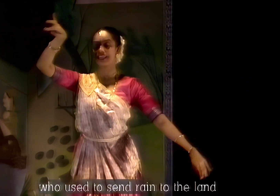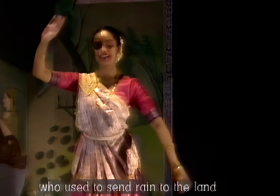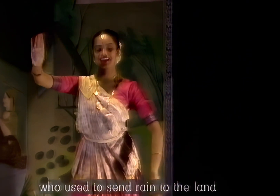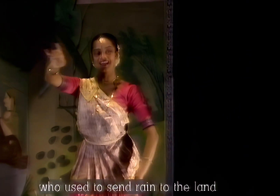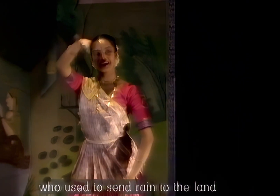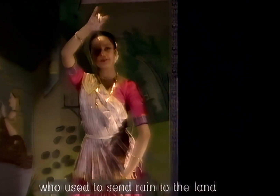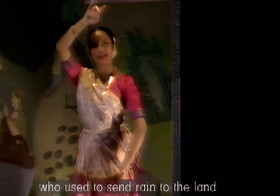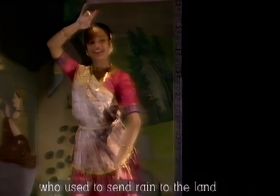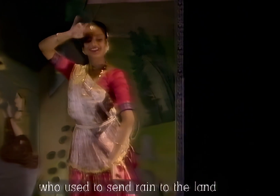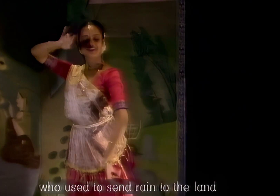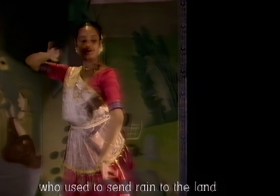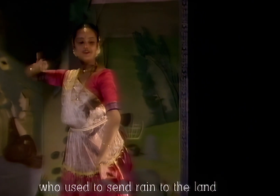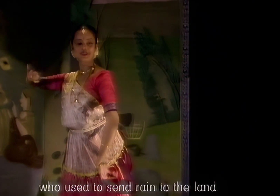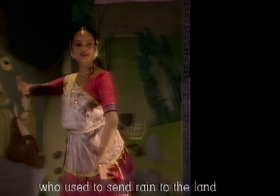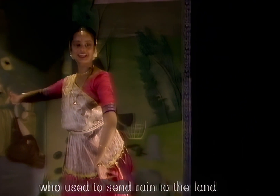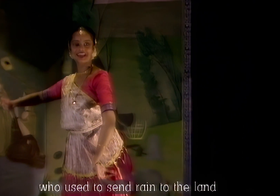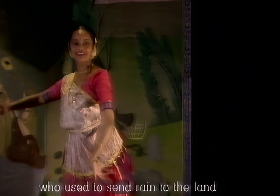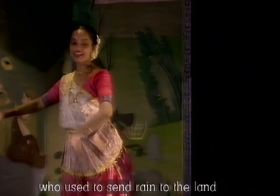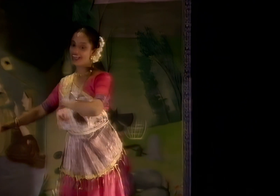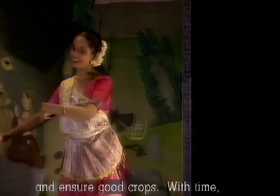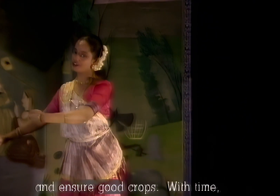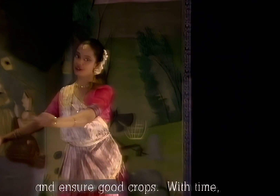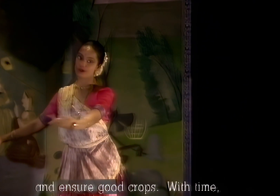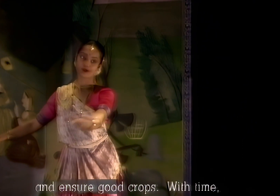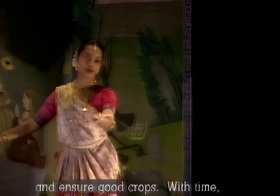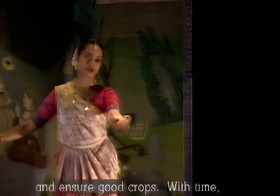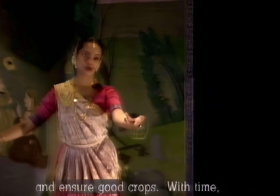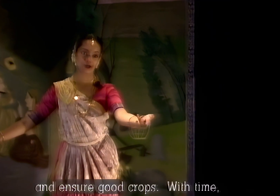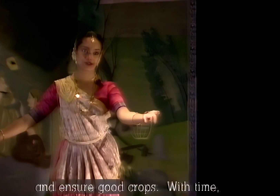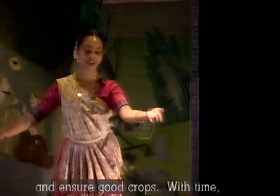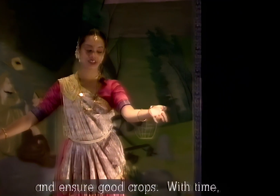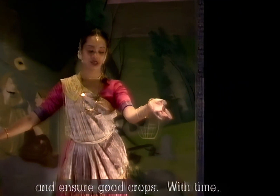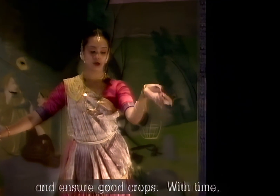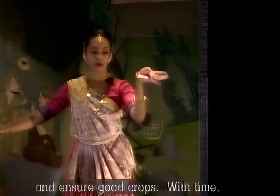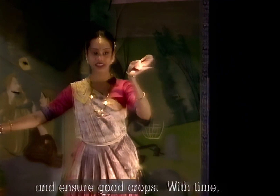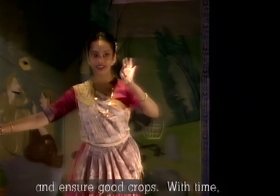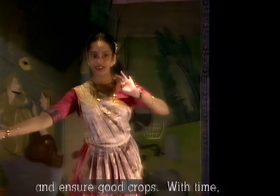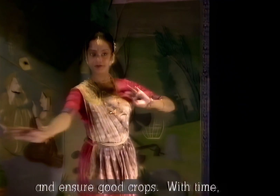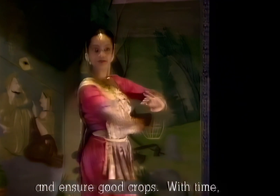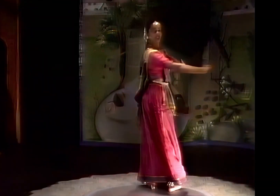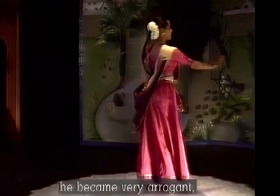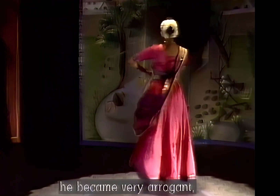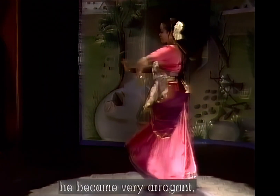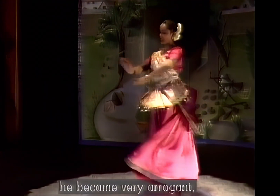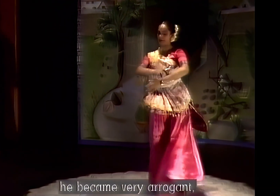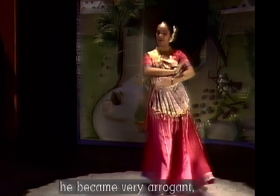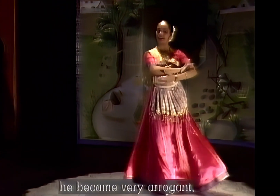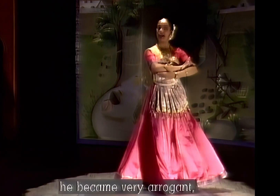send rain to the land and ensure good crops. With time, he became very